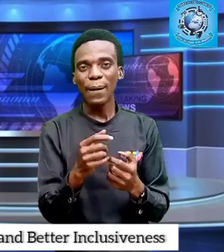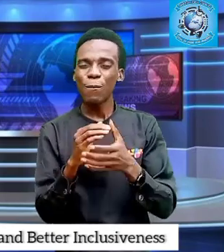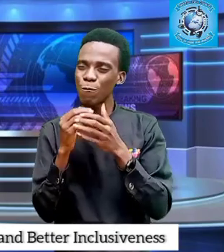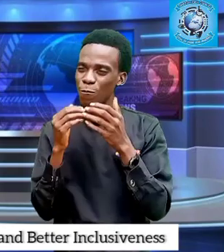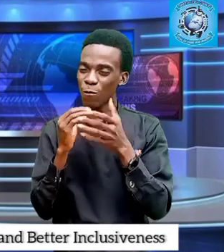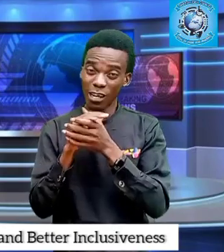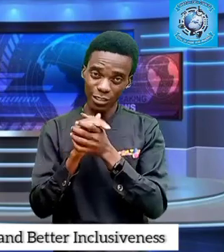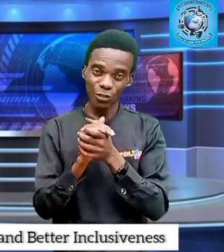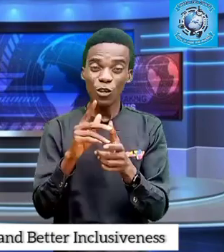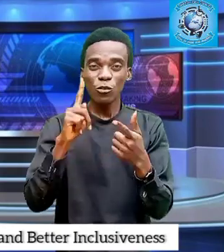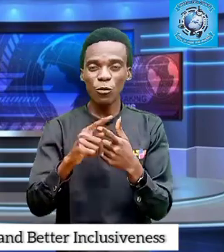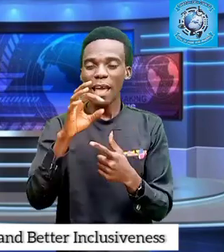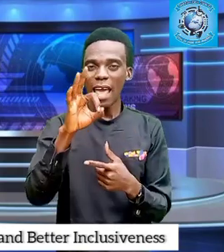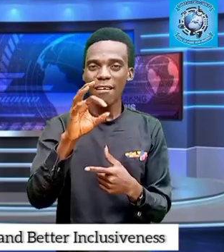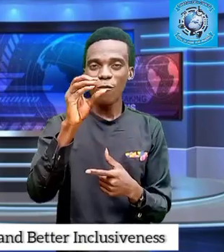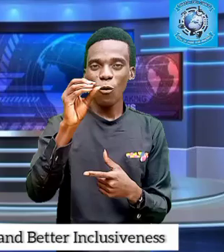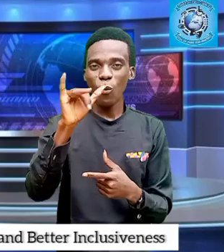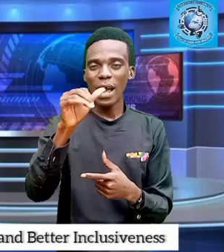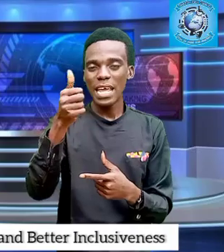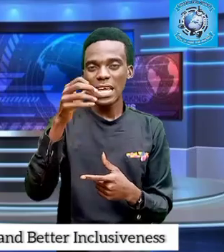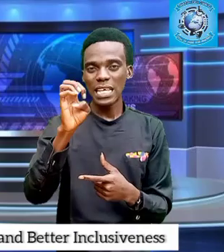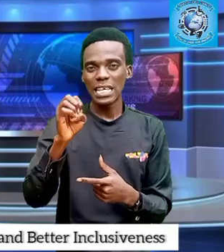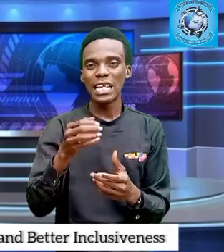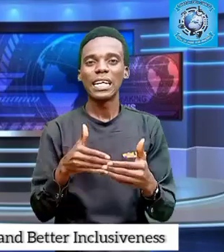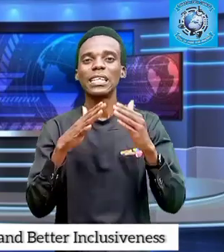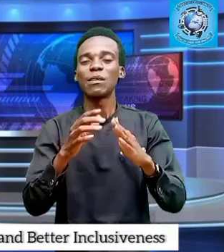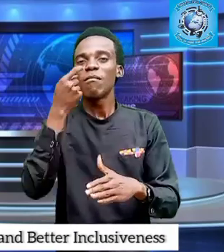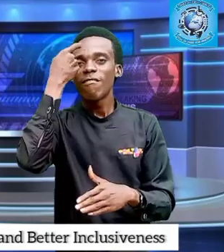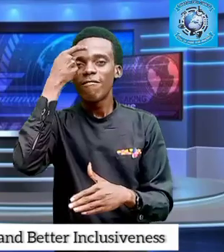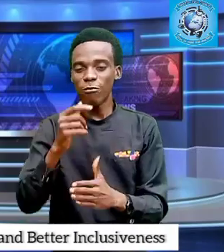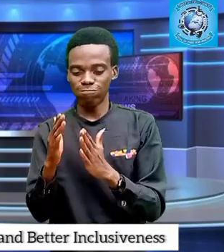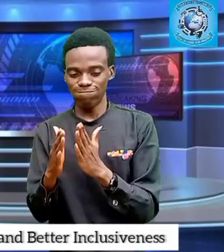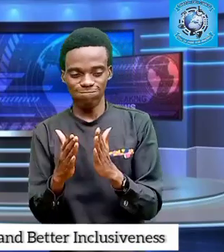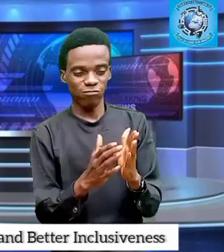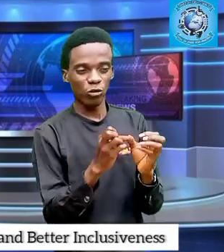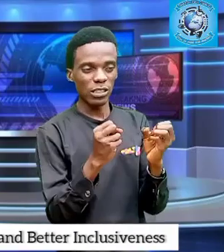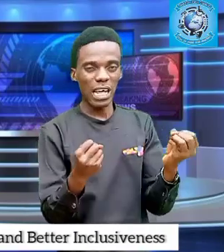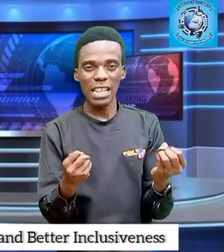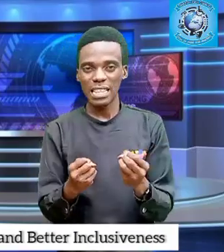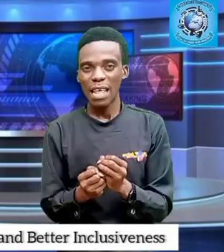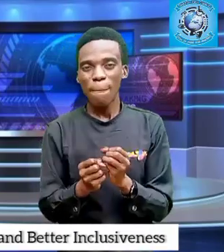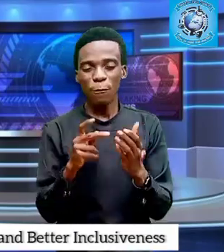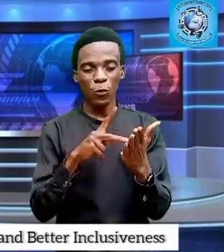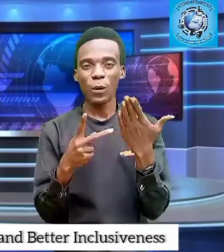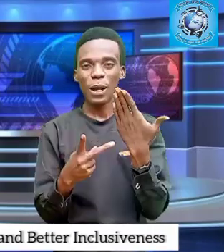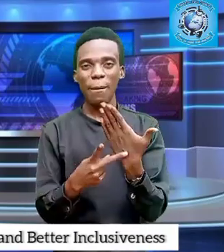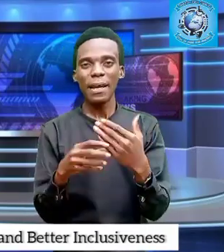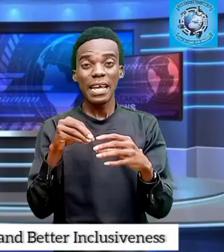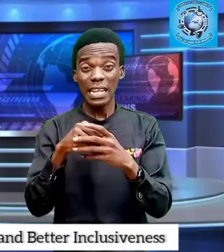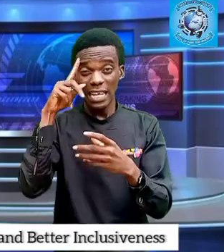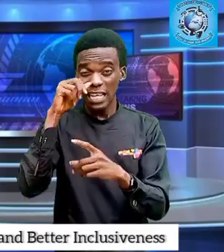to FOYAE leaders for organizing such an enlightening program. In his